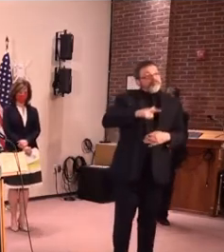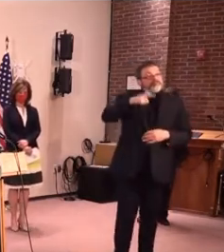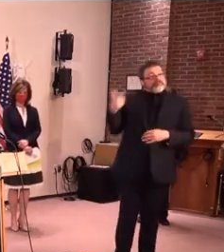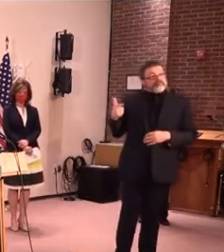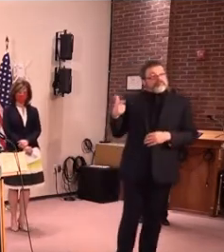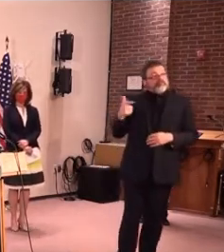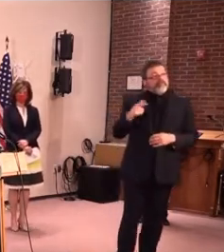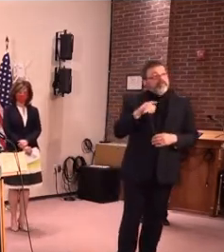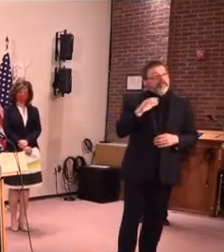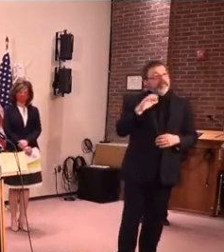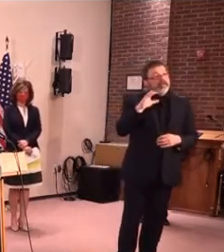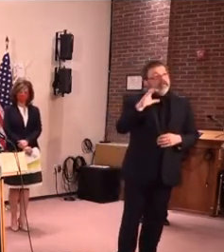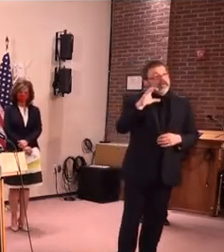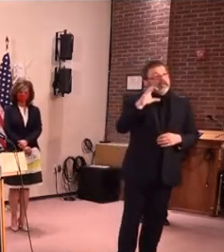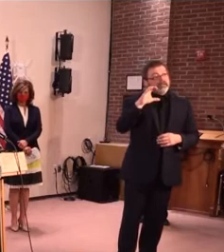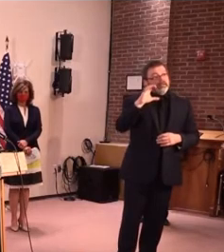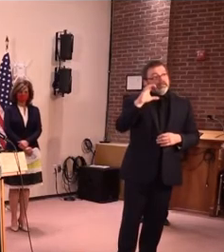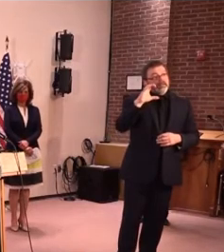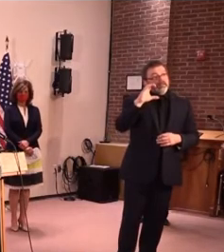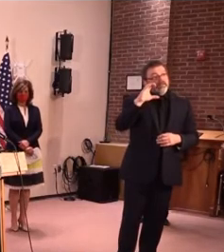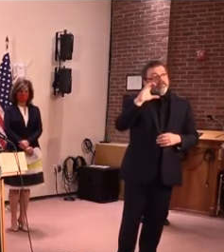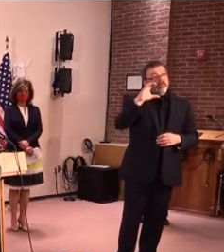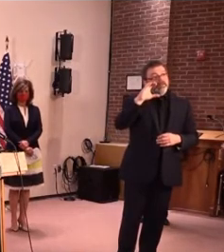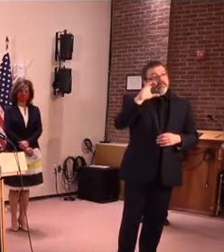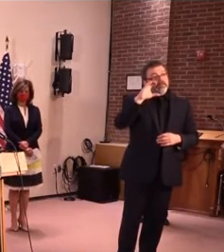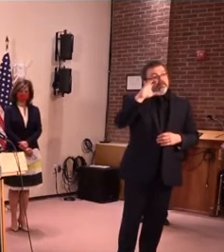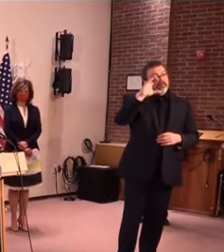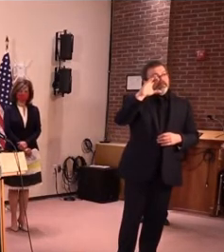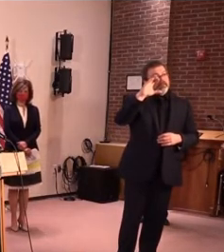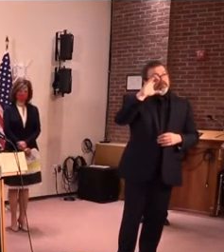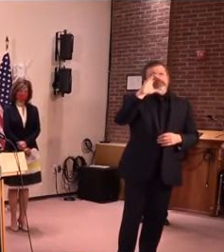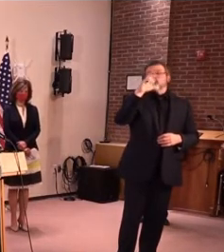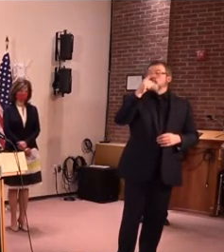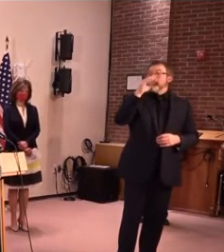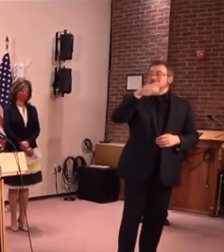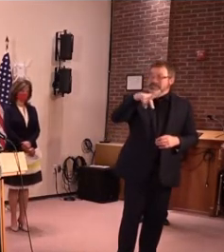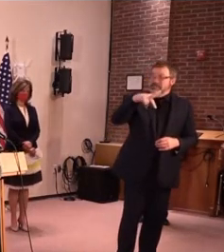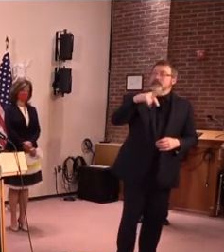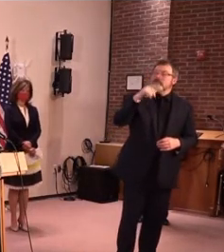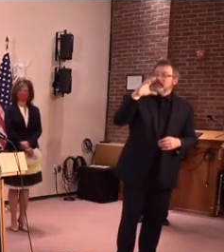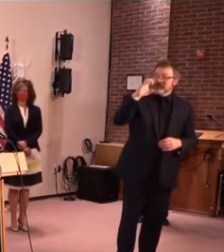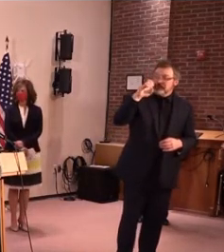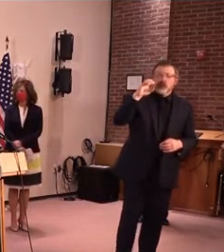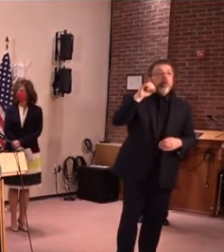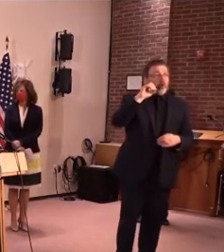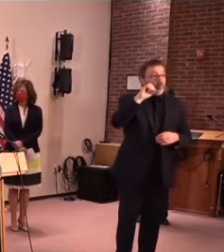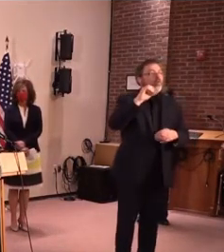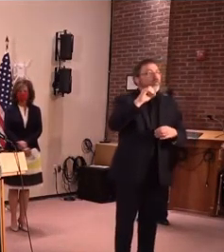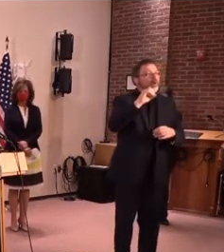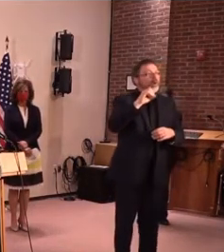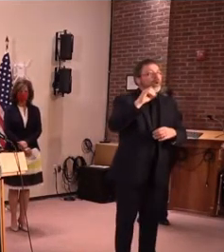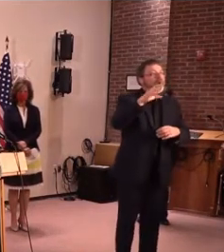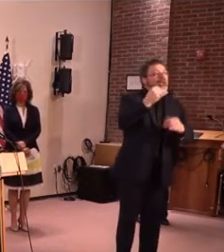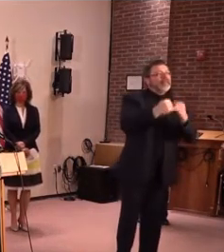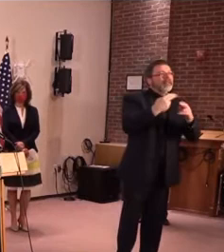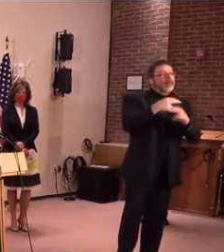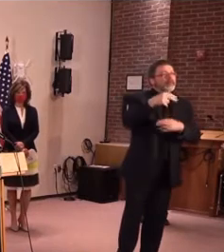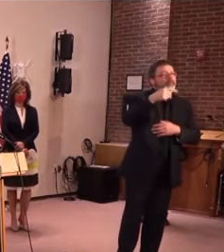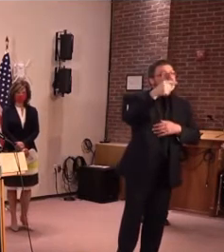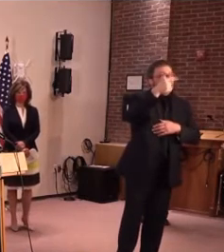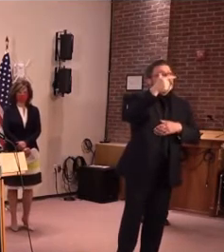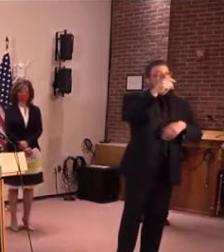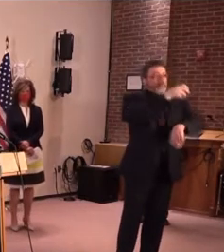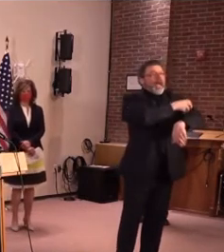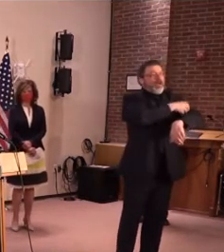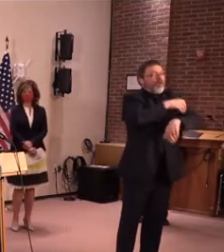Thank you, Tom. And thank you, Governor. And thanks to the entire team at ACCD and all